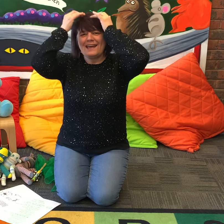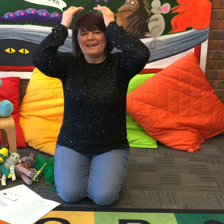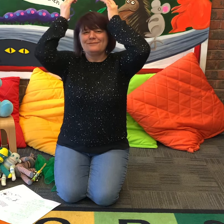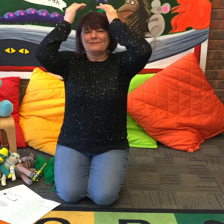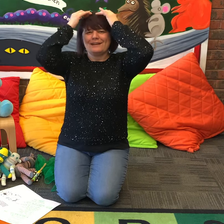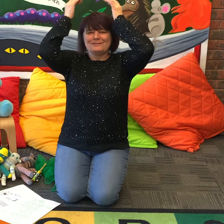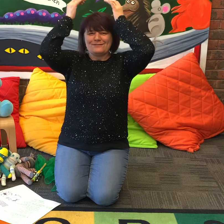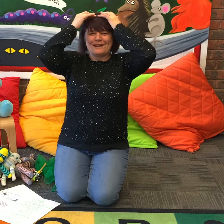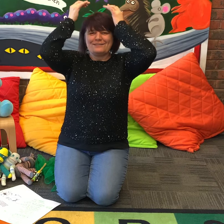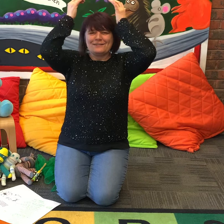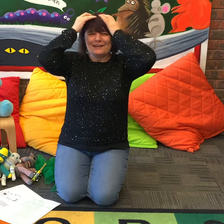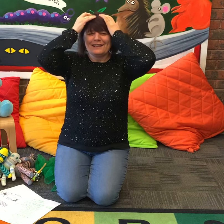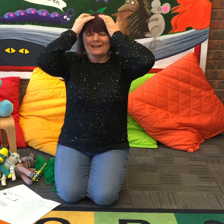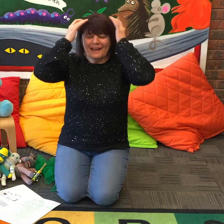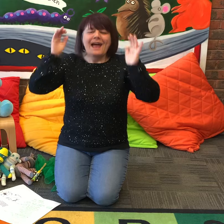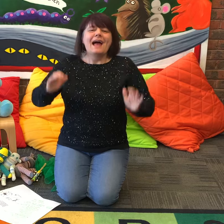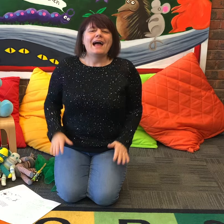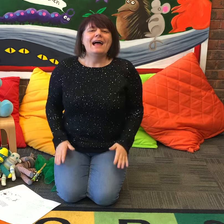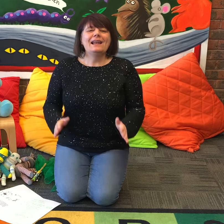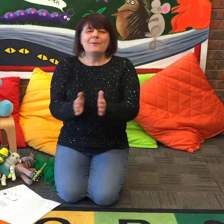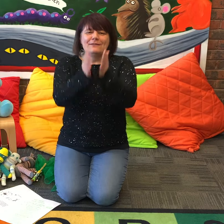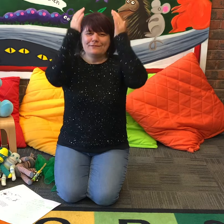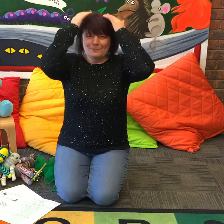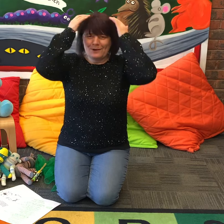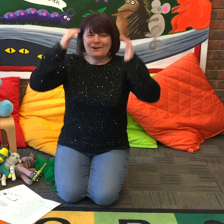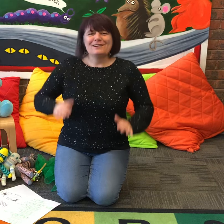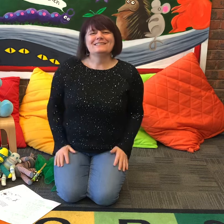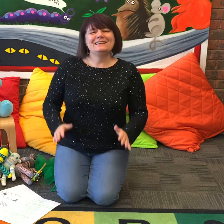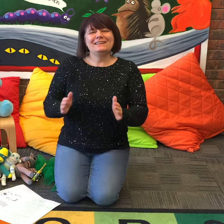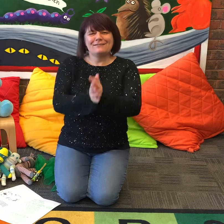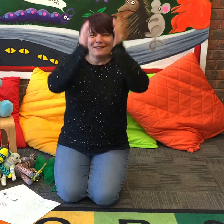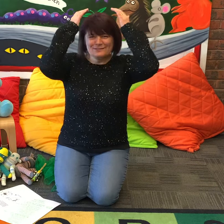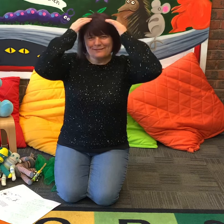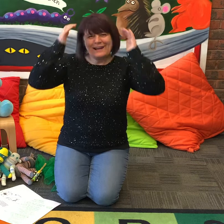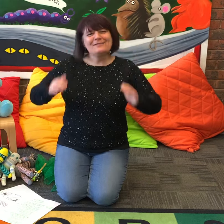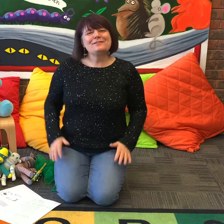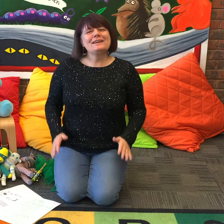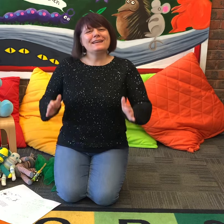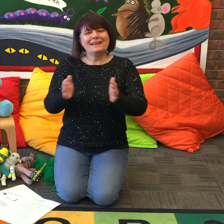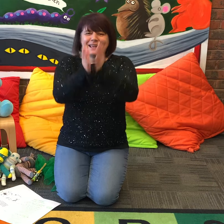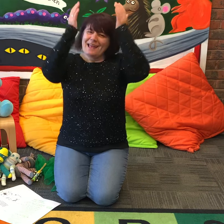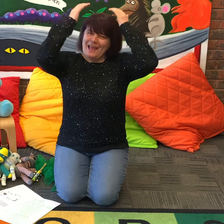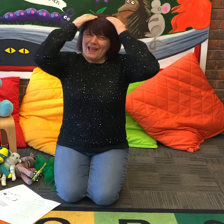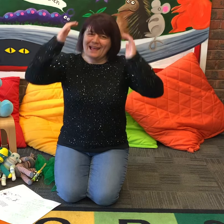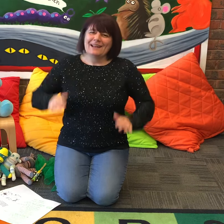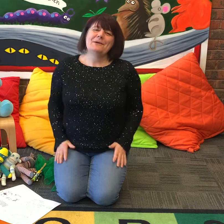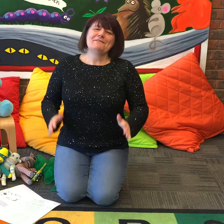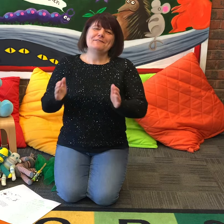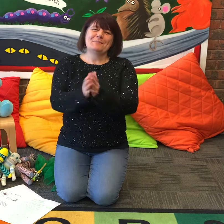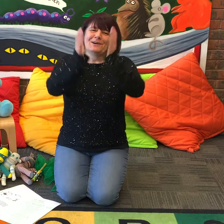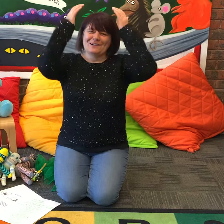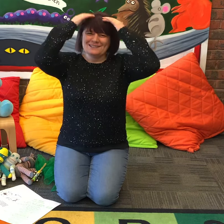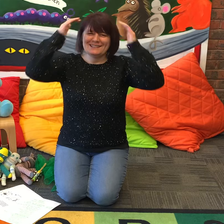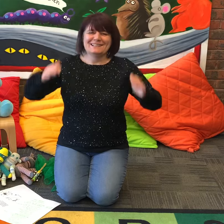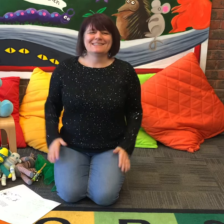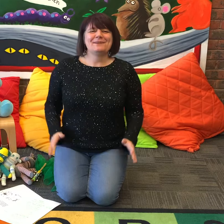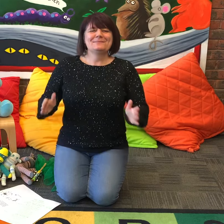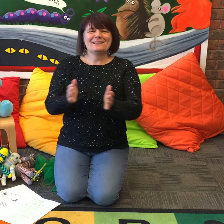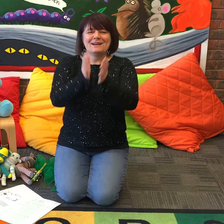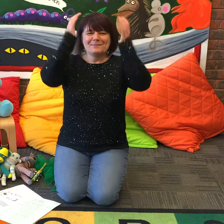1, 2, 3, 4, 5, 6, 7, 8, 9, 10, round and round the ring. Hello everybody, round and round the ring. Hello everybody, it's time to come and